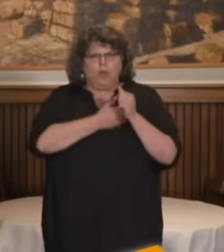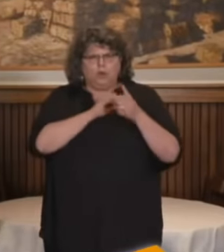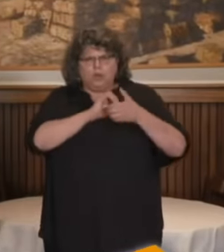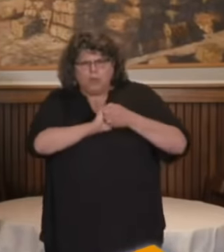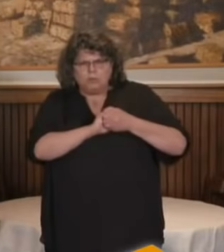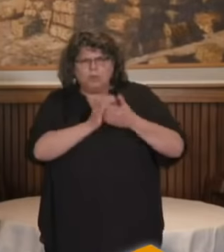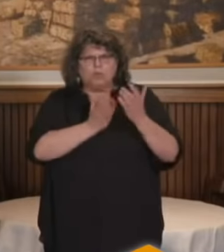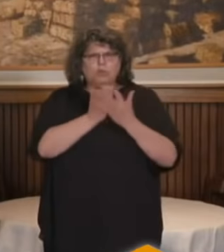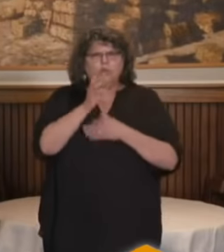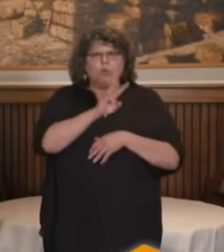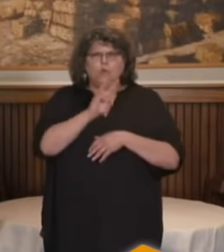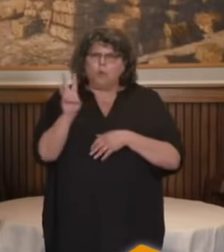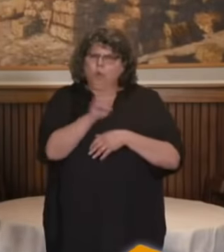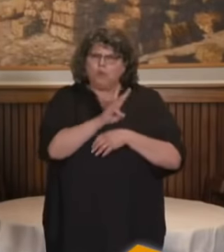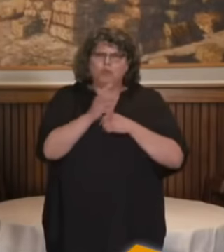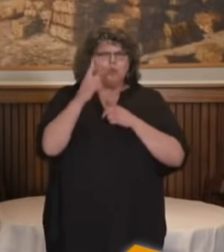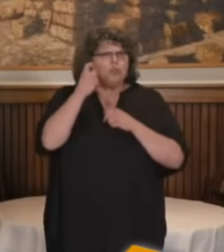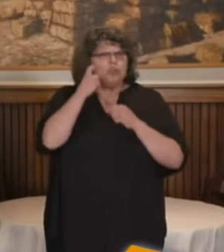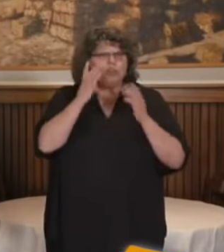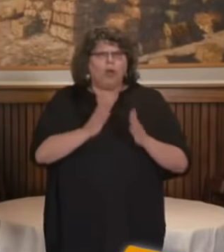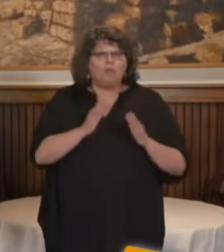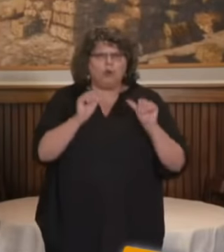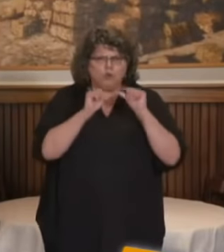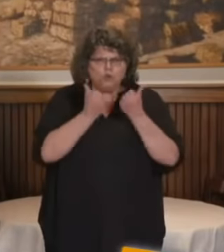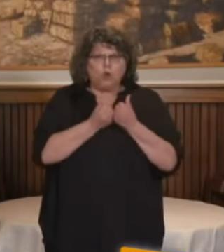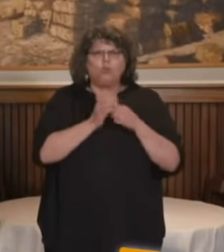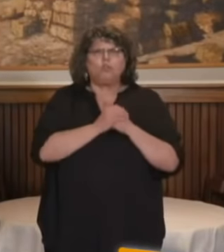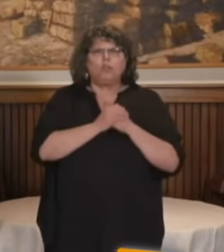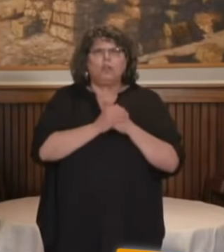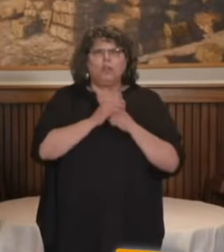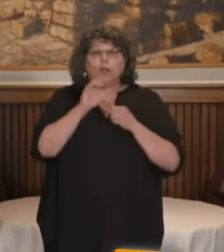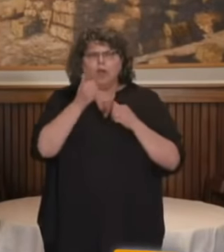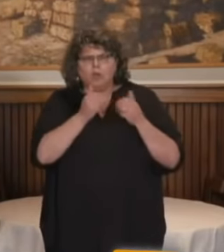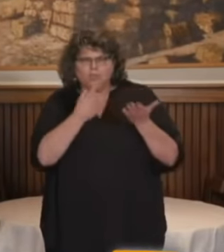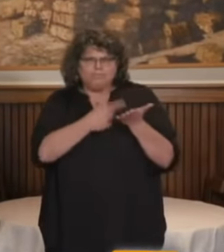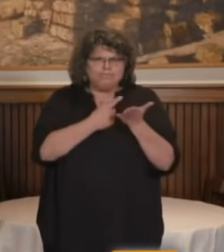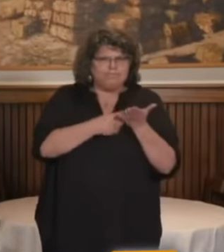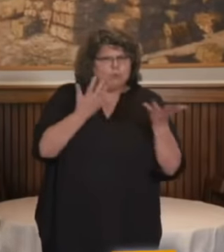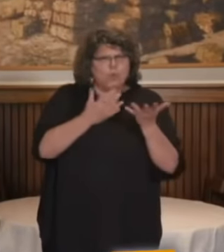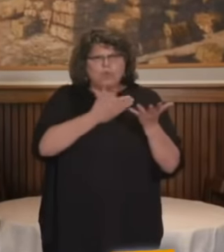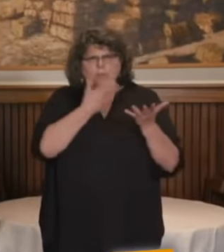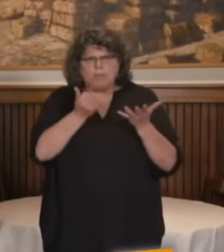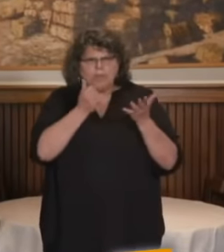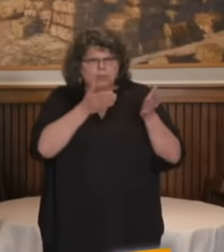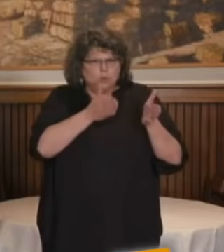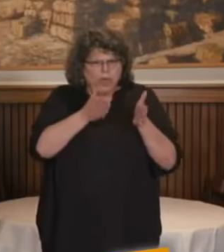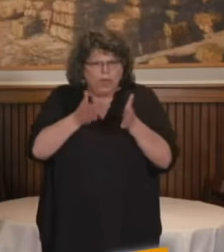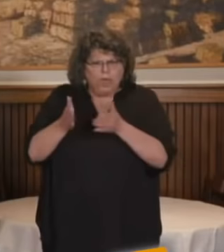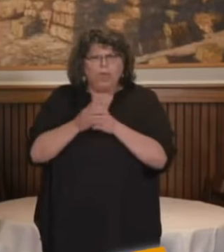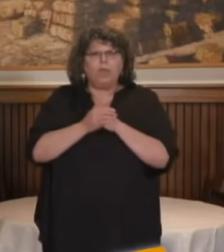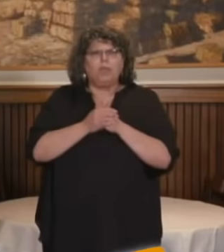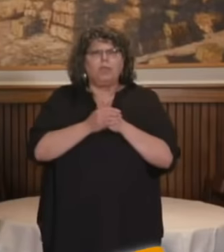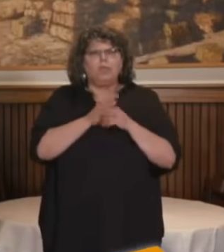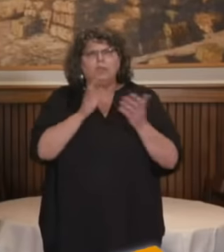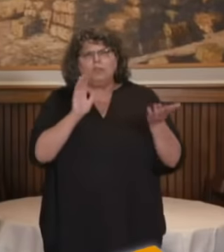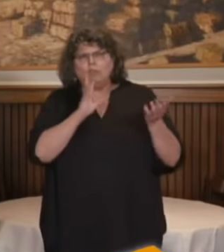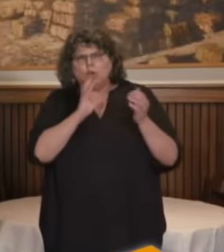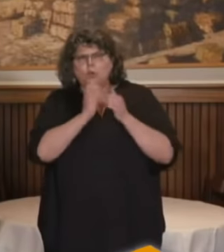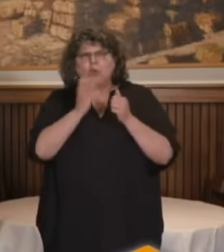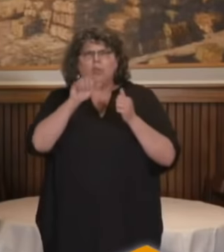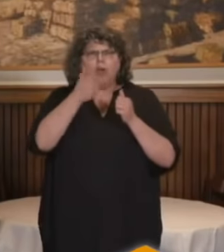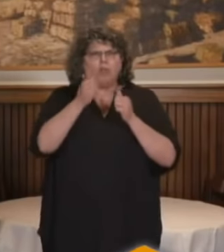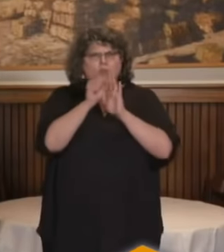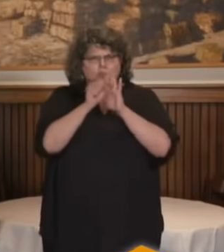through the Western Governors Association and others, comparing and contrasting best practices, what's happening in a number of other states that have